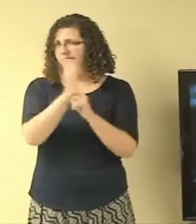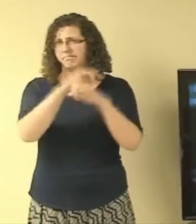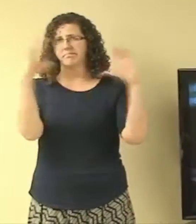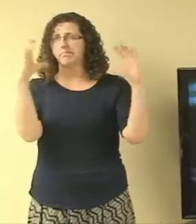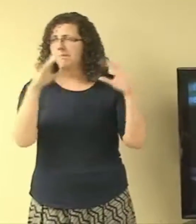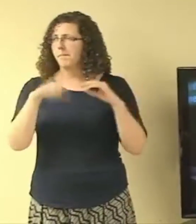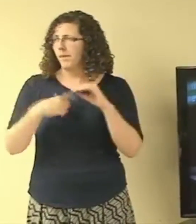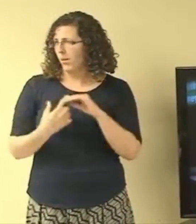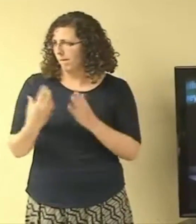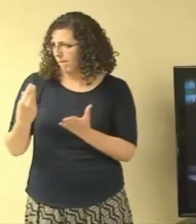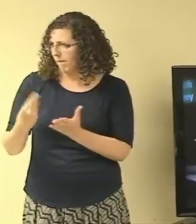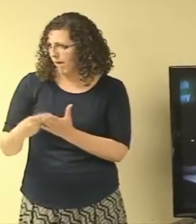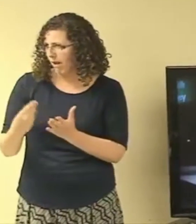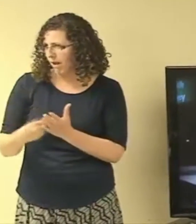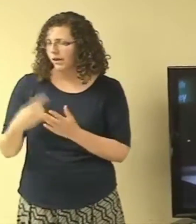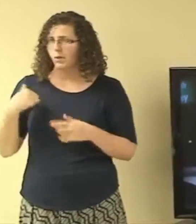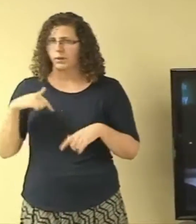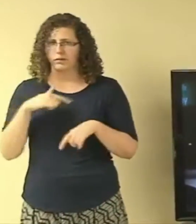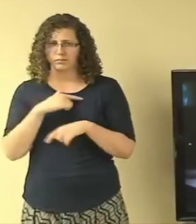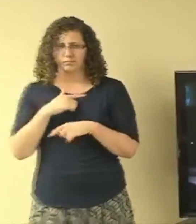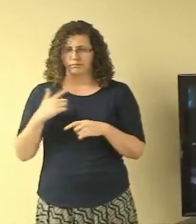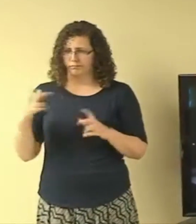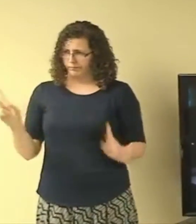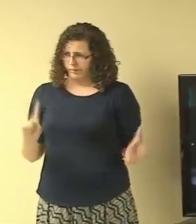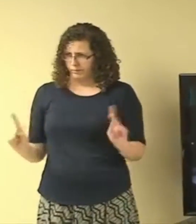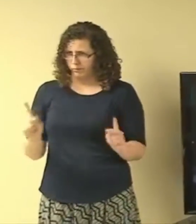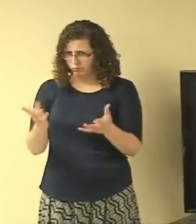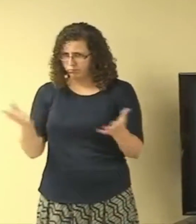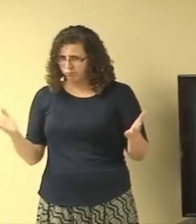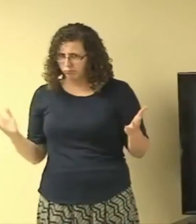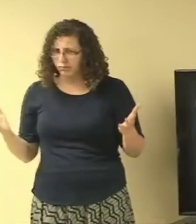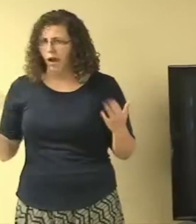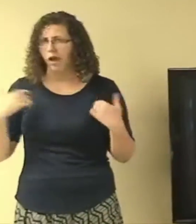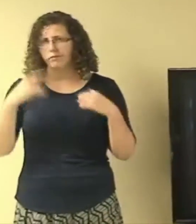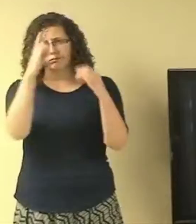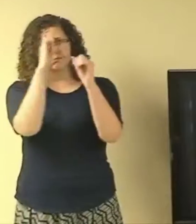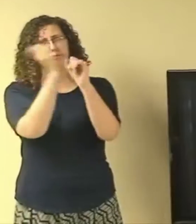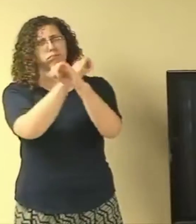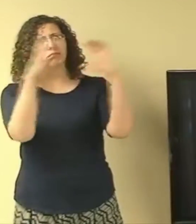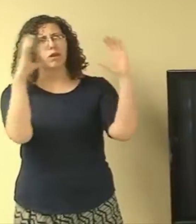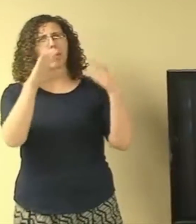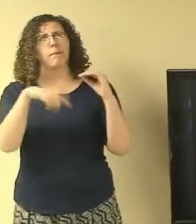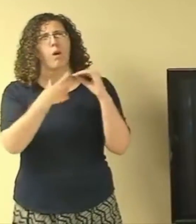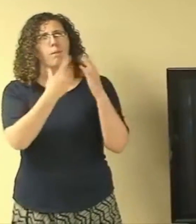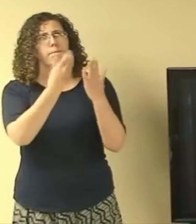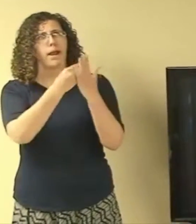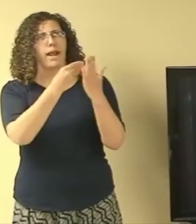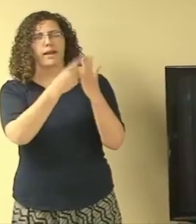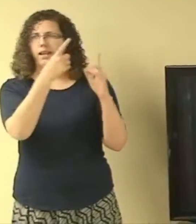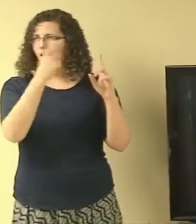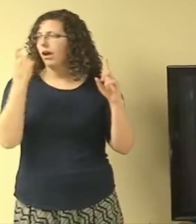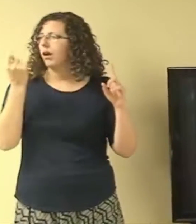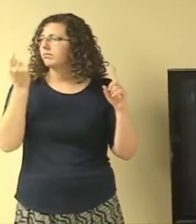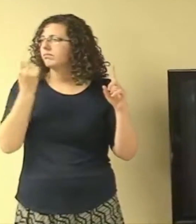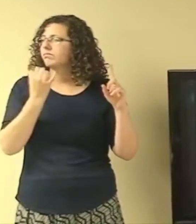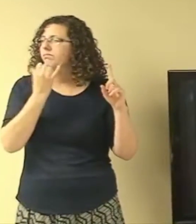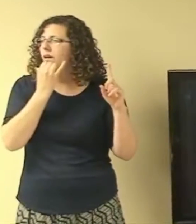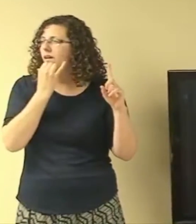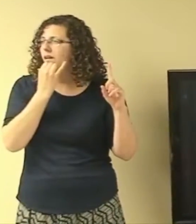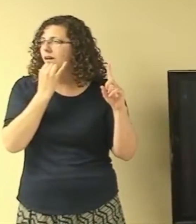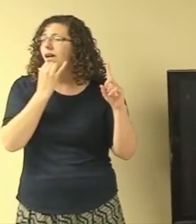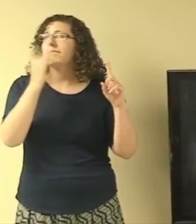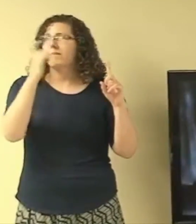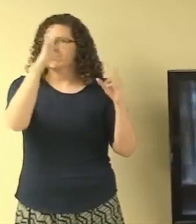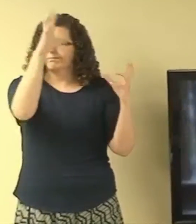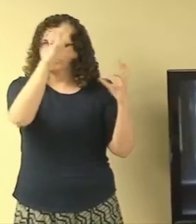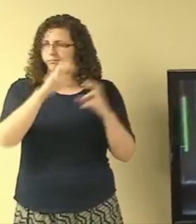we as finite human beings, and if we don't crush this wrong idea that we have and do away